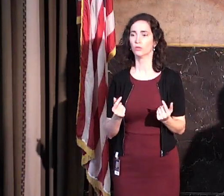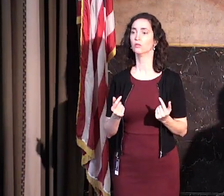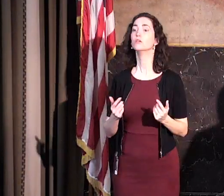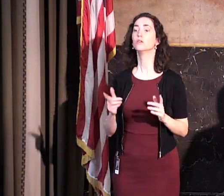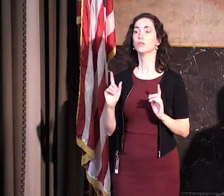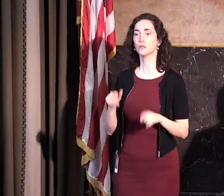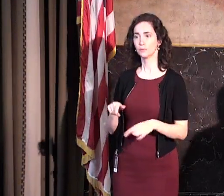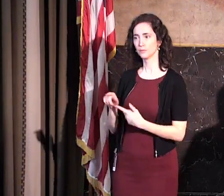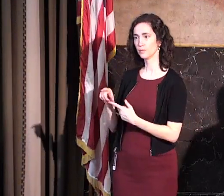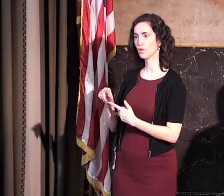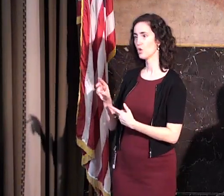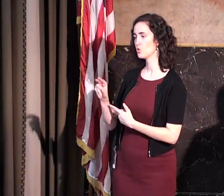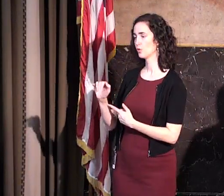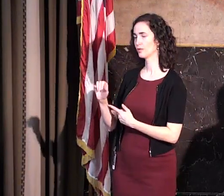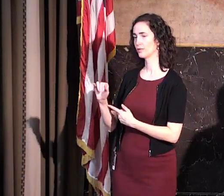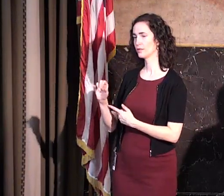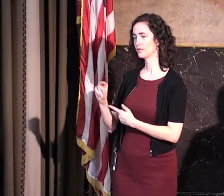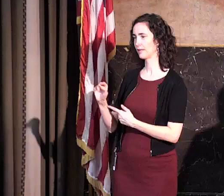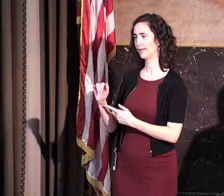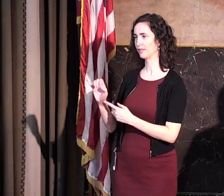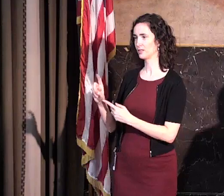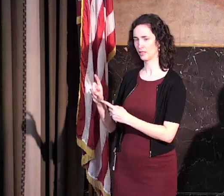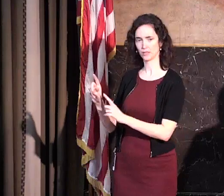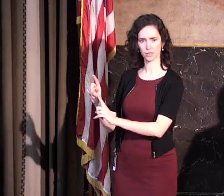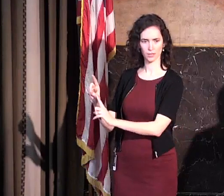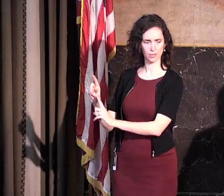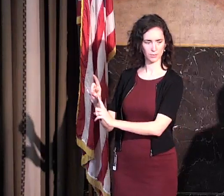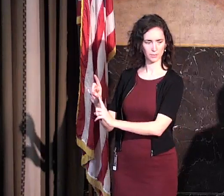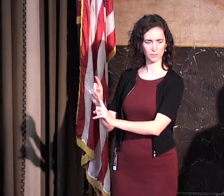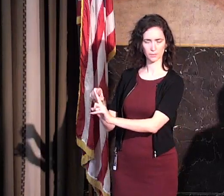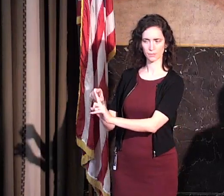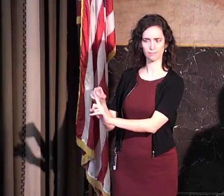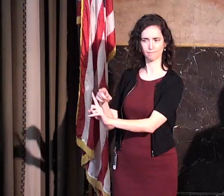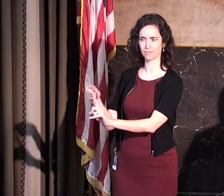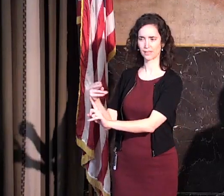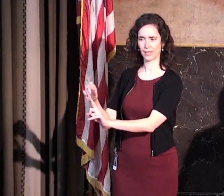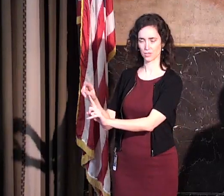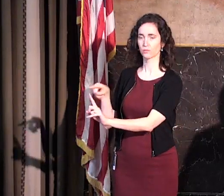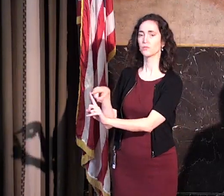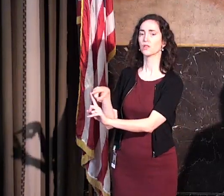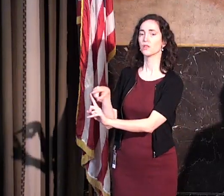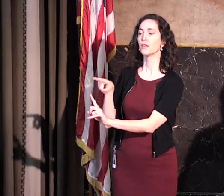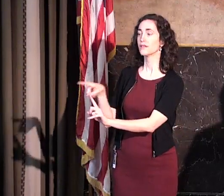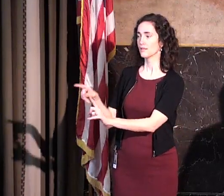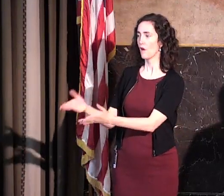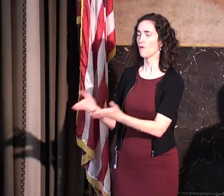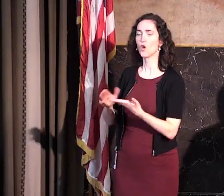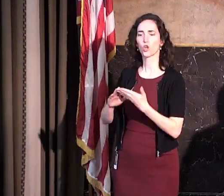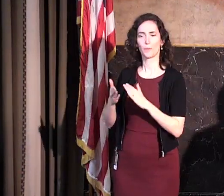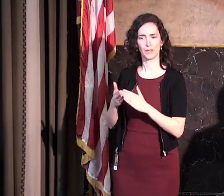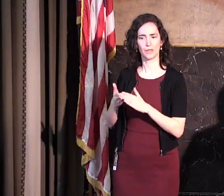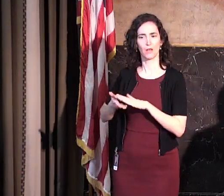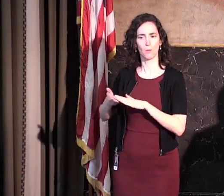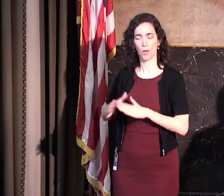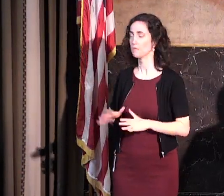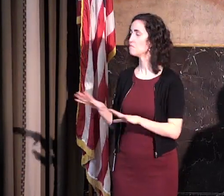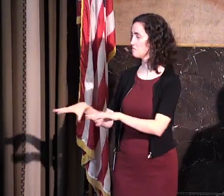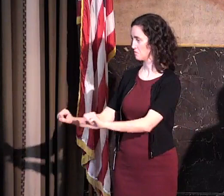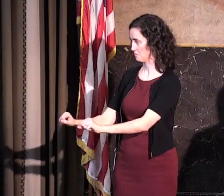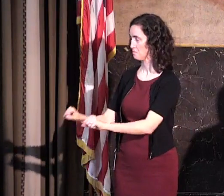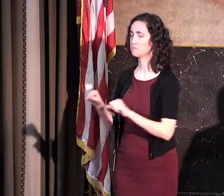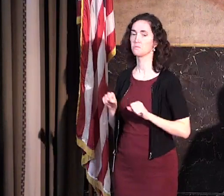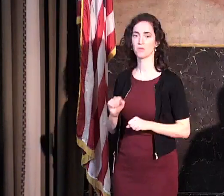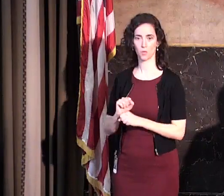Home Nation, was looking for a community outreach coordinator, and I definitely took that job offer. Starting off in that